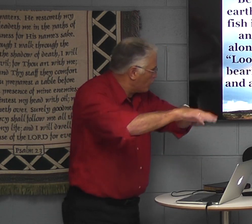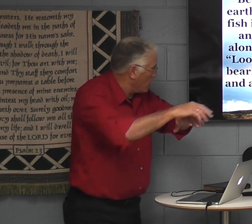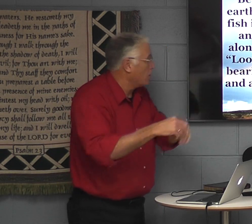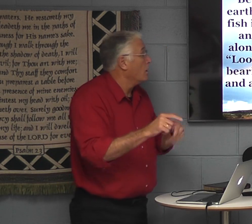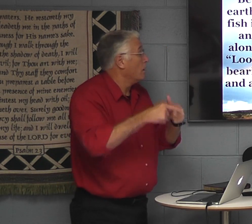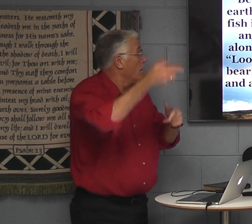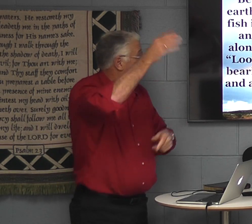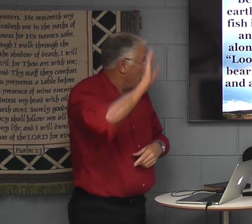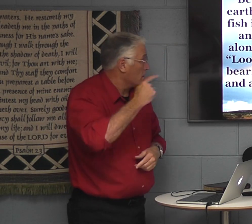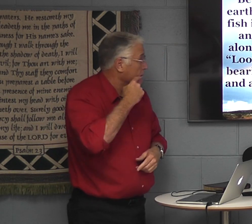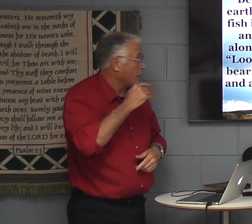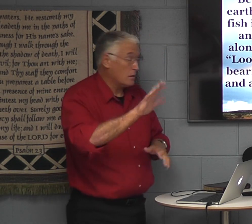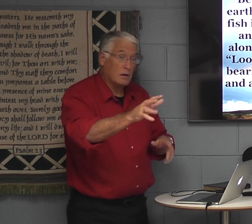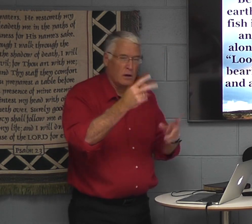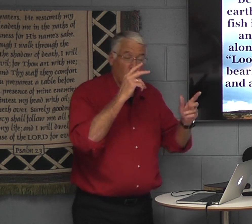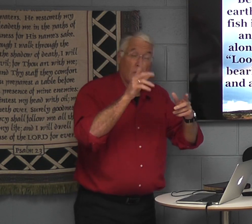That are along the ground. And then God said, Look.